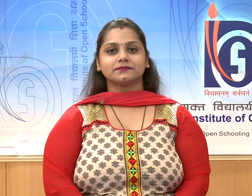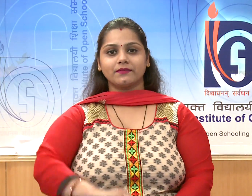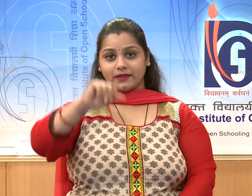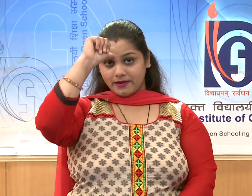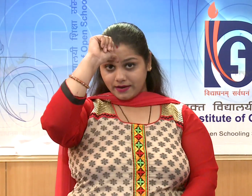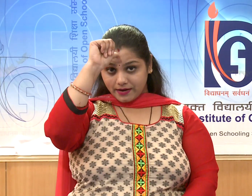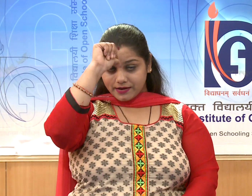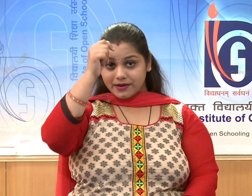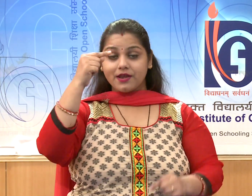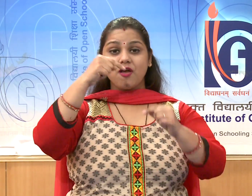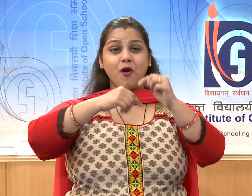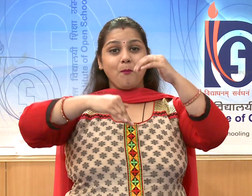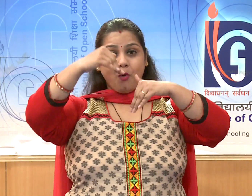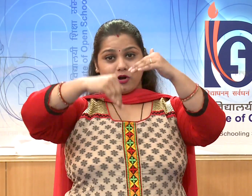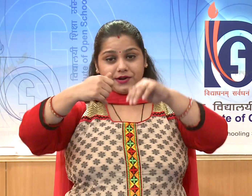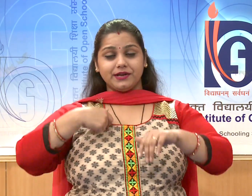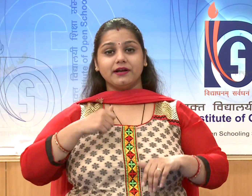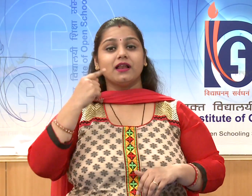Indian political institutions,